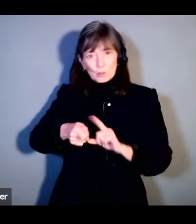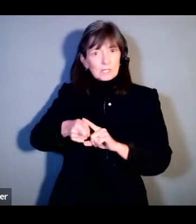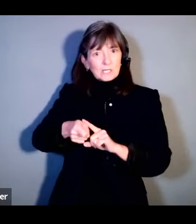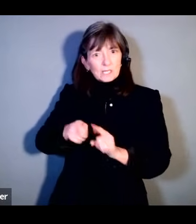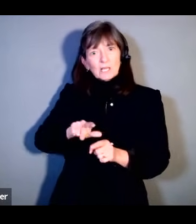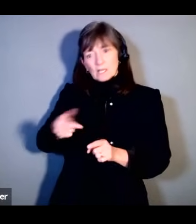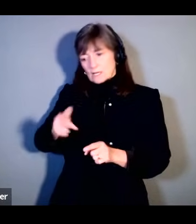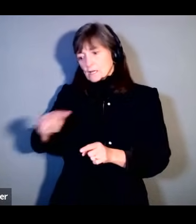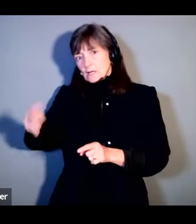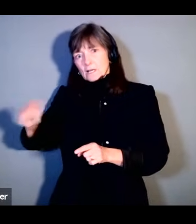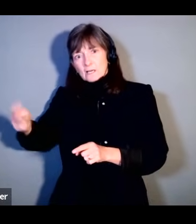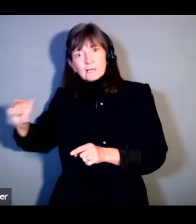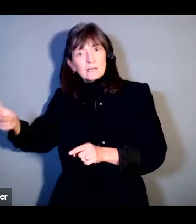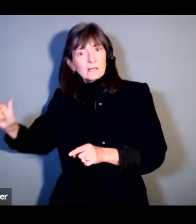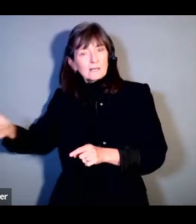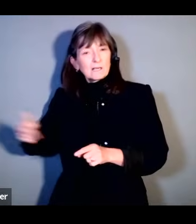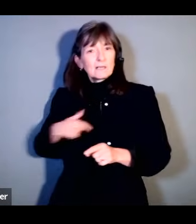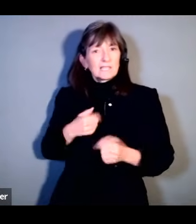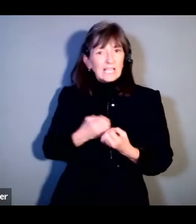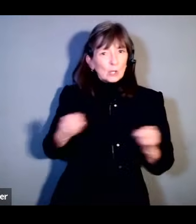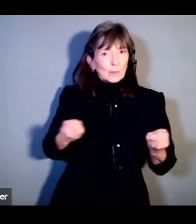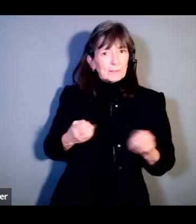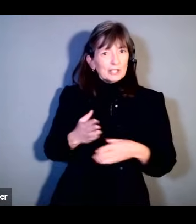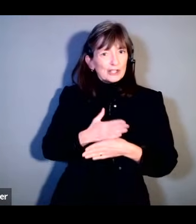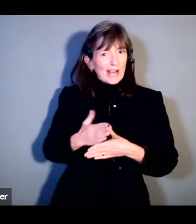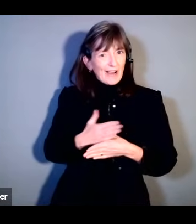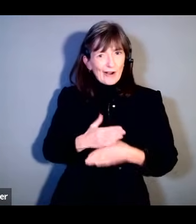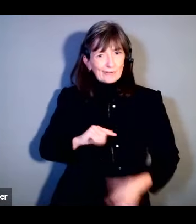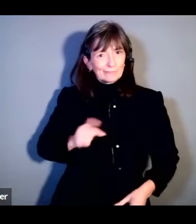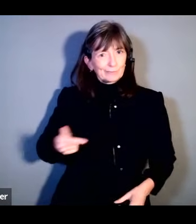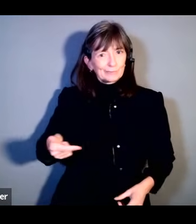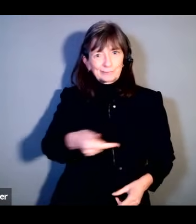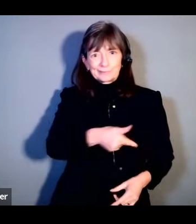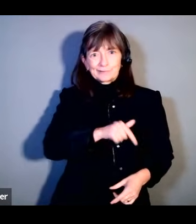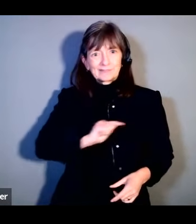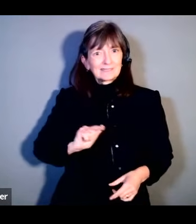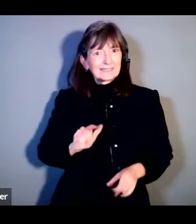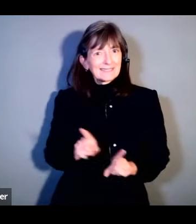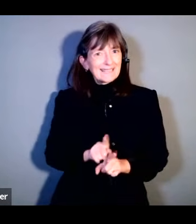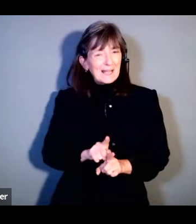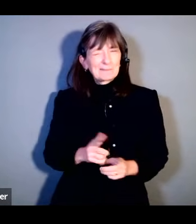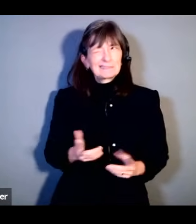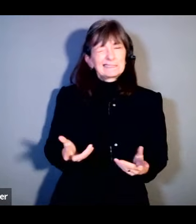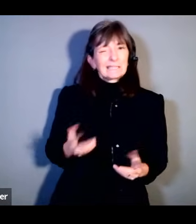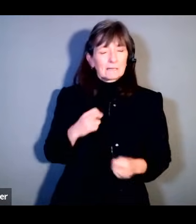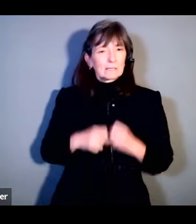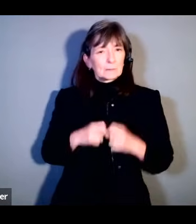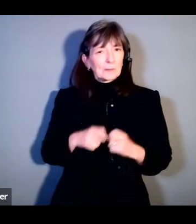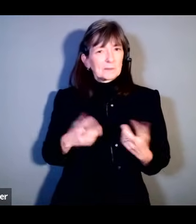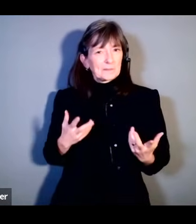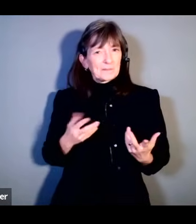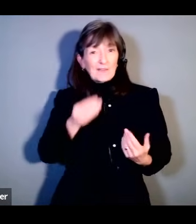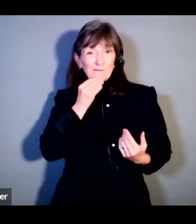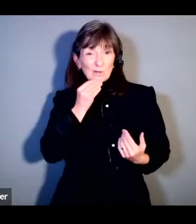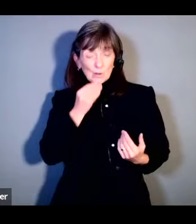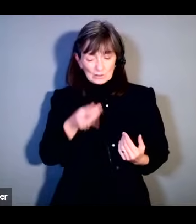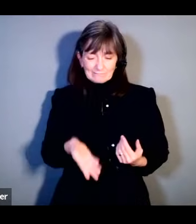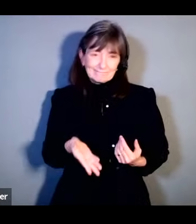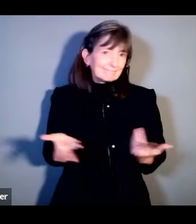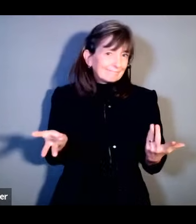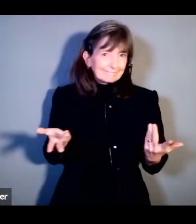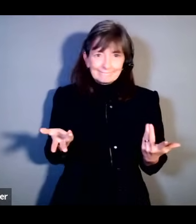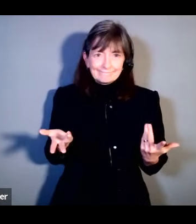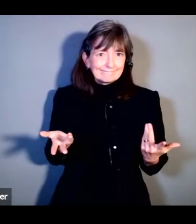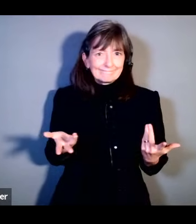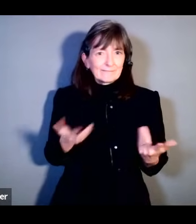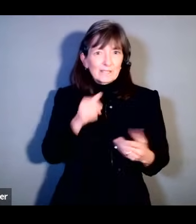handling the same equipment, and then handling food. So